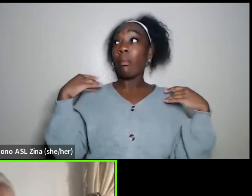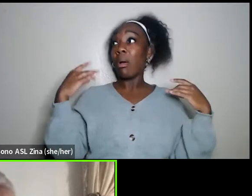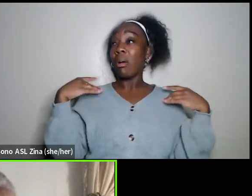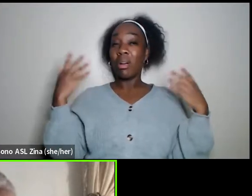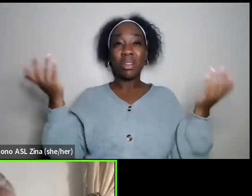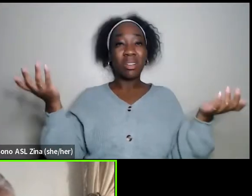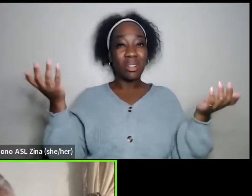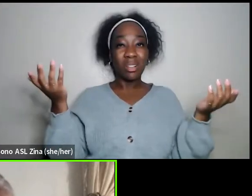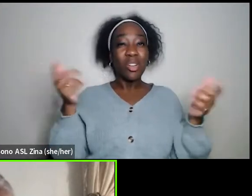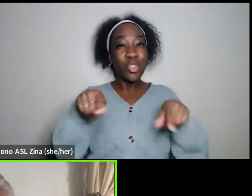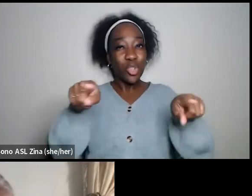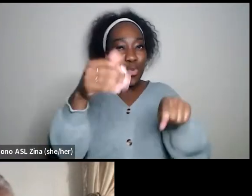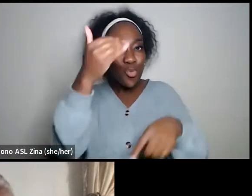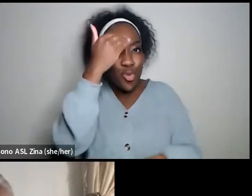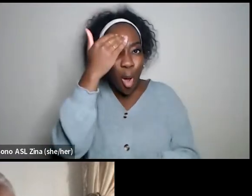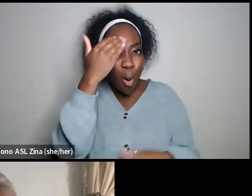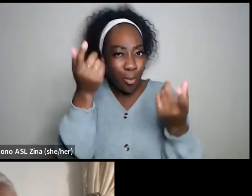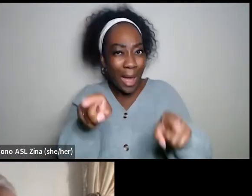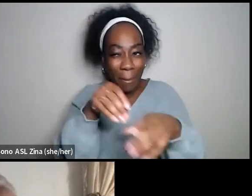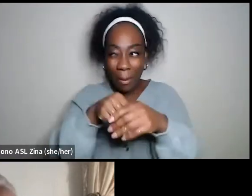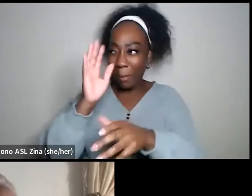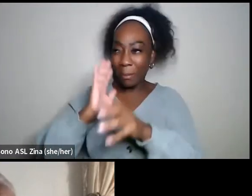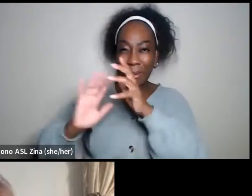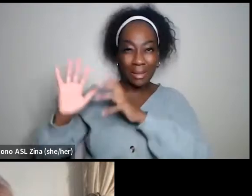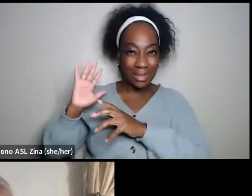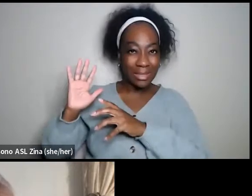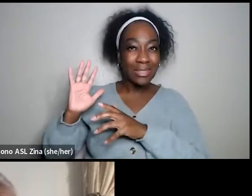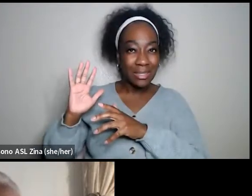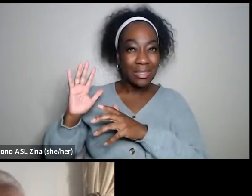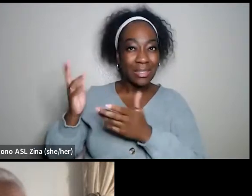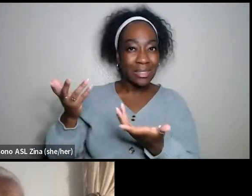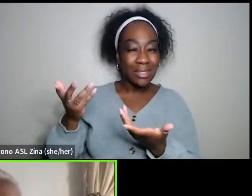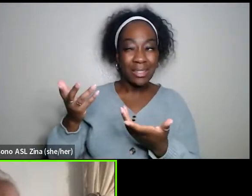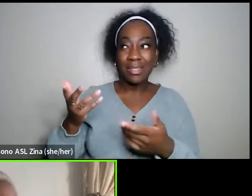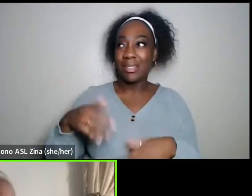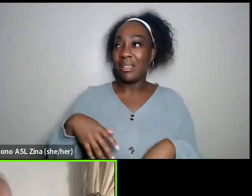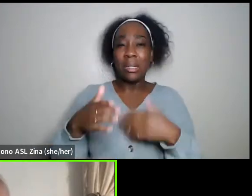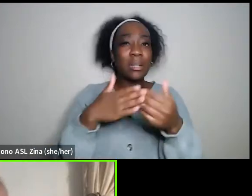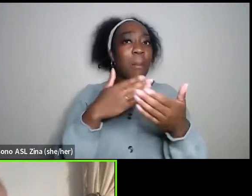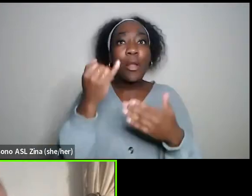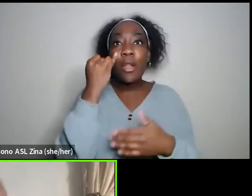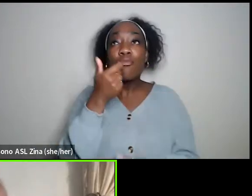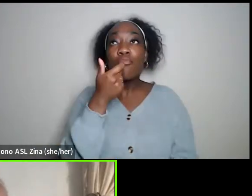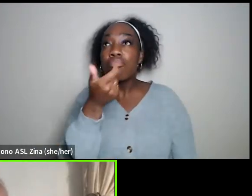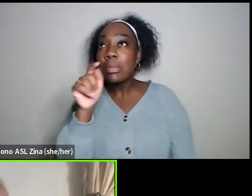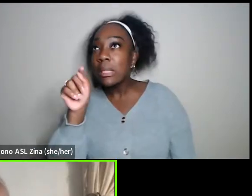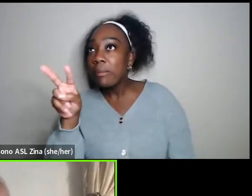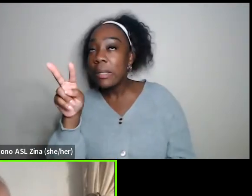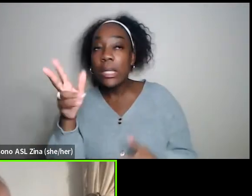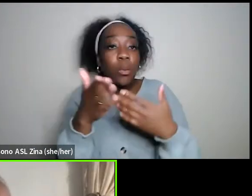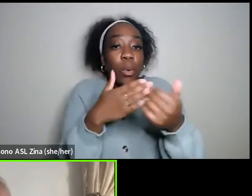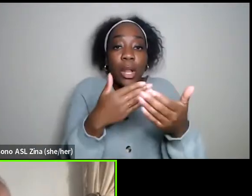know history, at least some, even through TV or wherever,